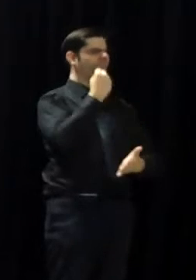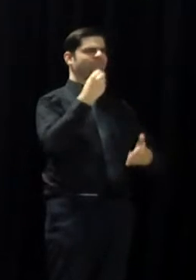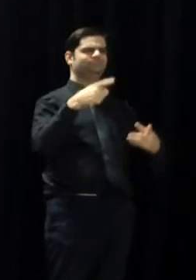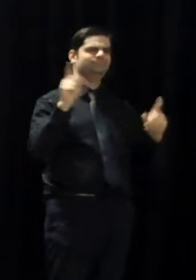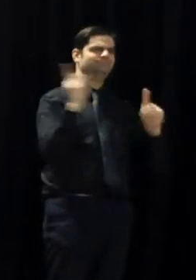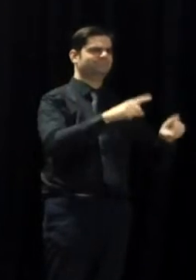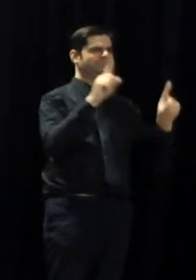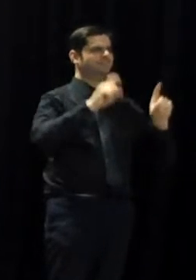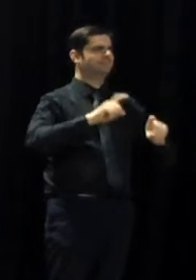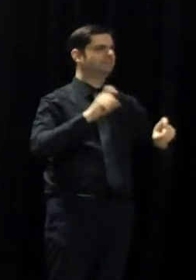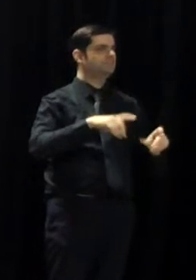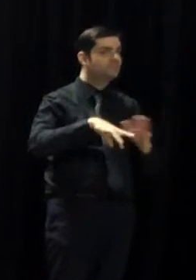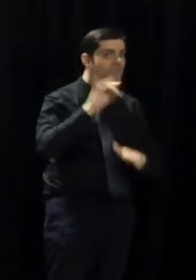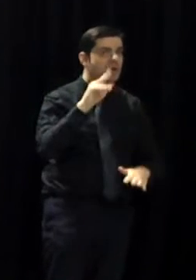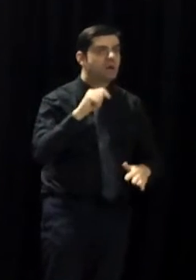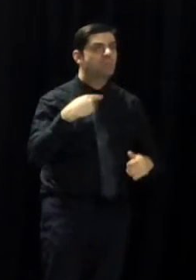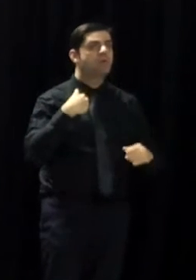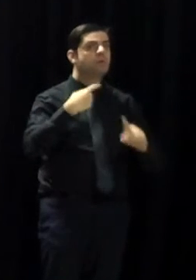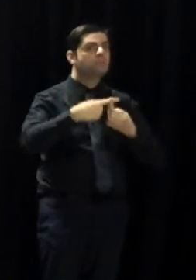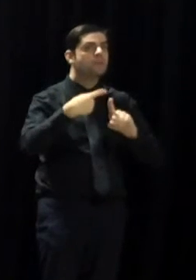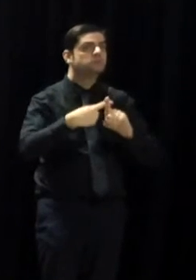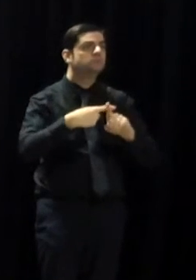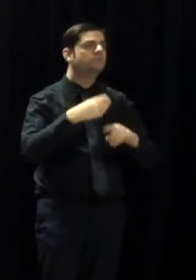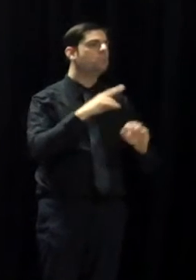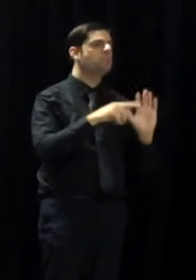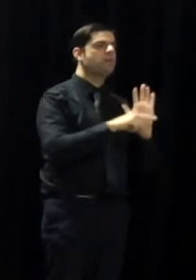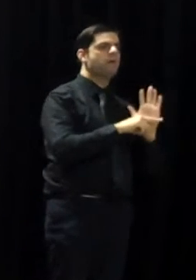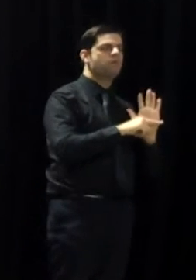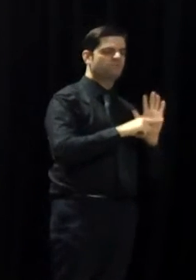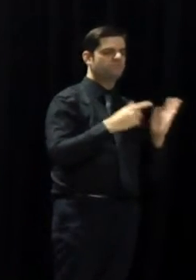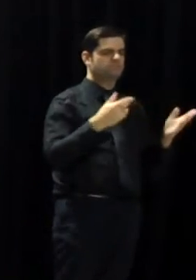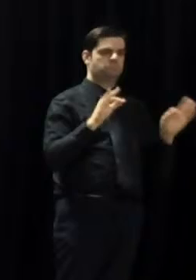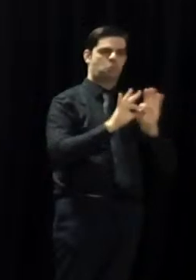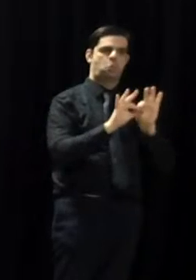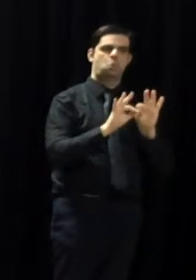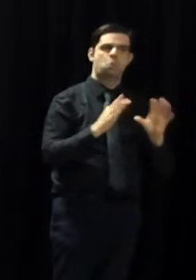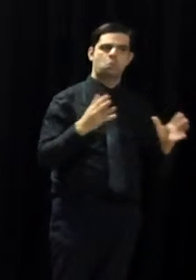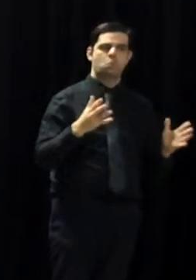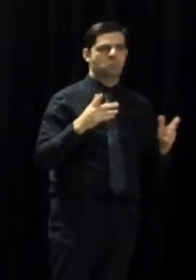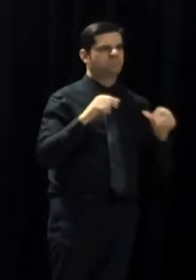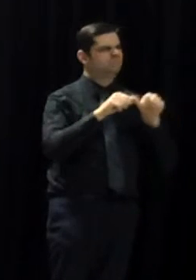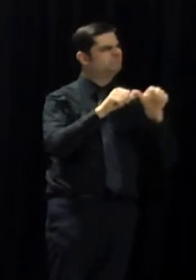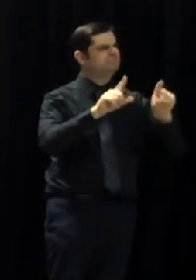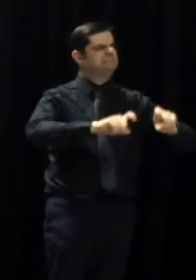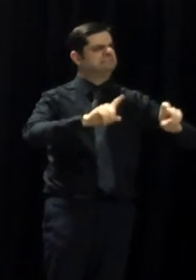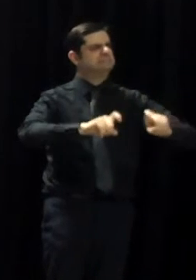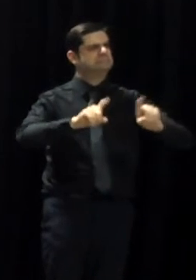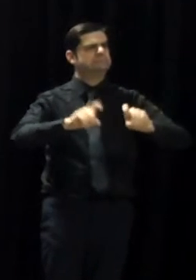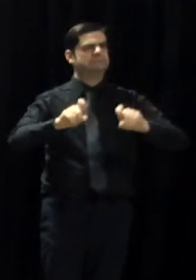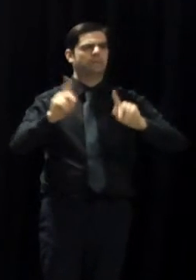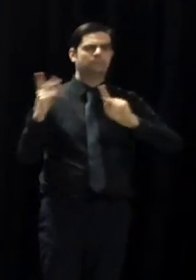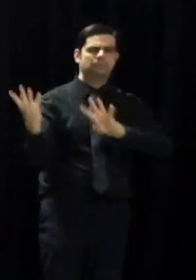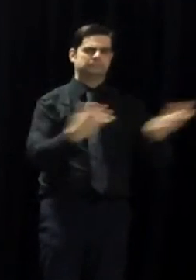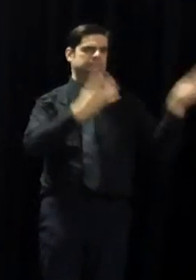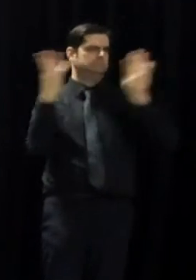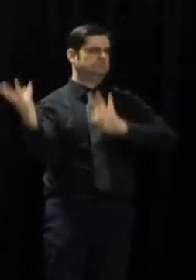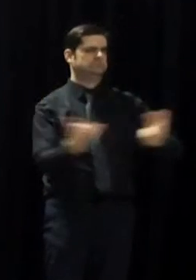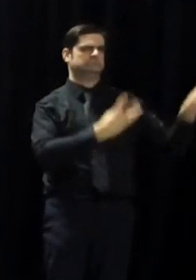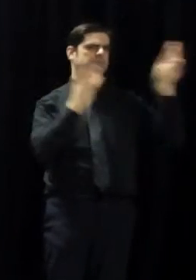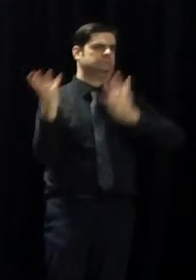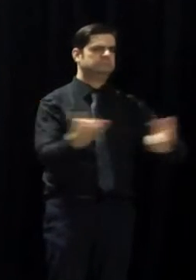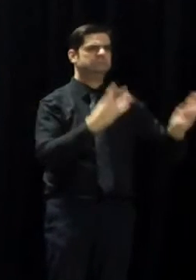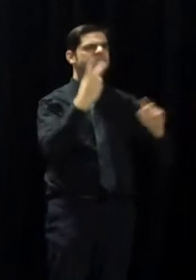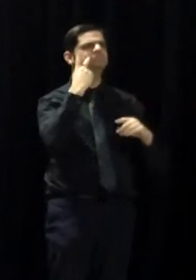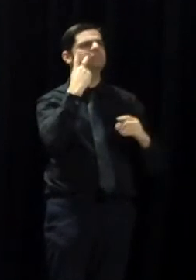this and do asymptomatic testing in these facilities. I think we're doing more testing today as